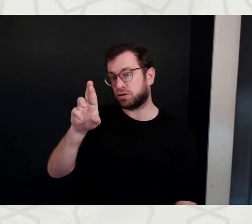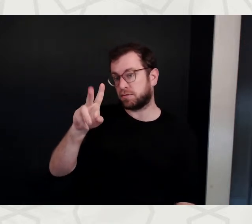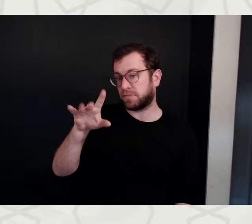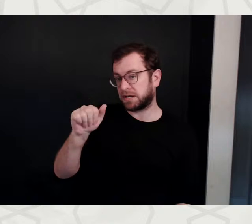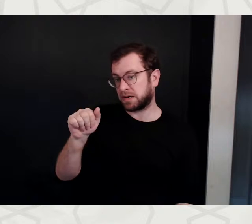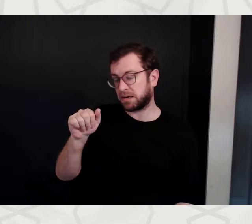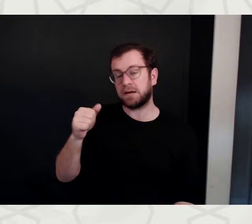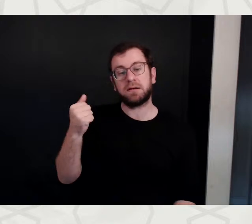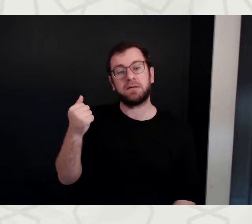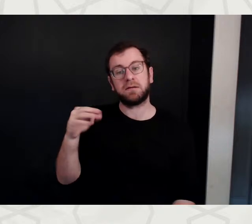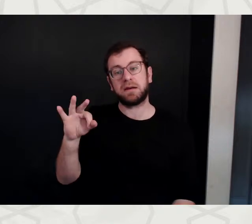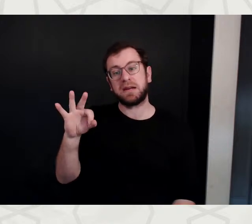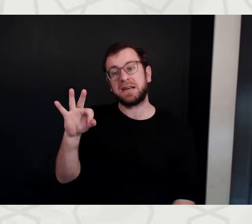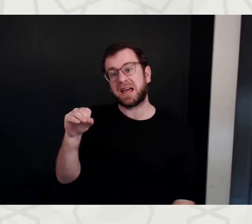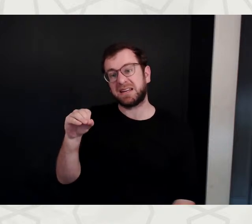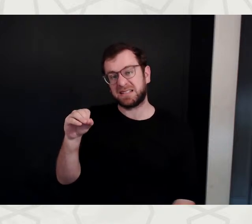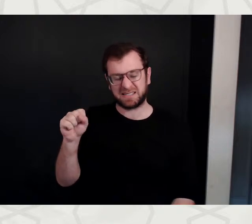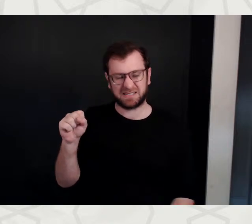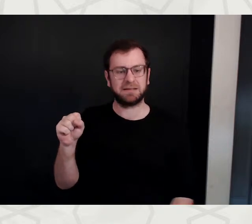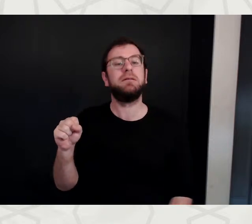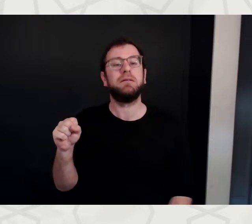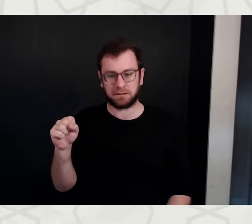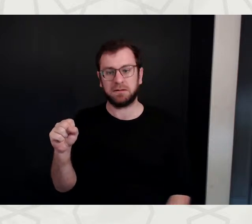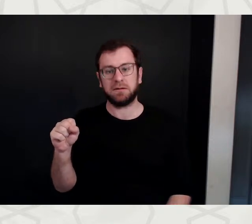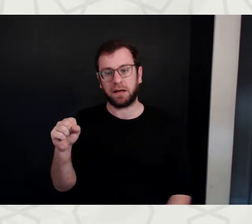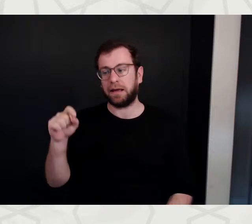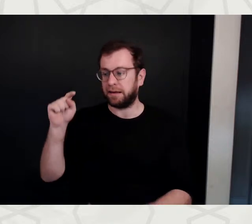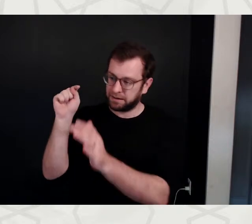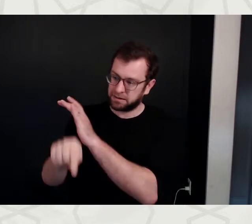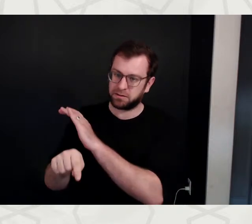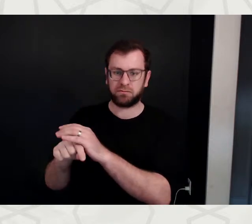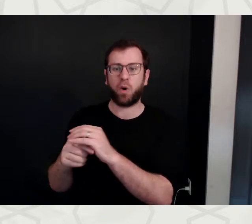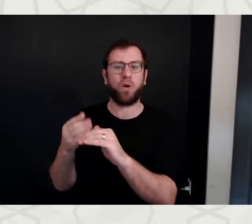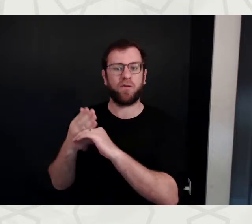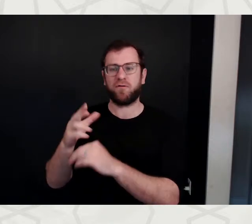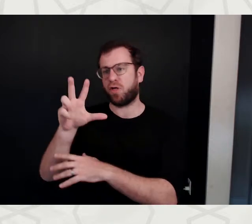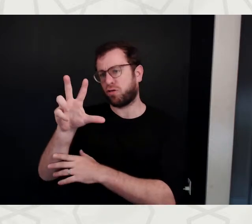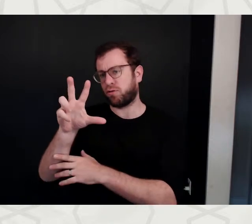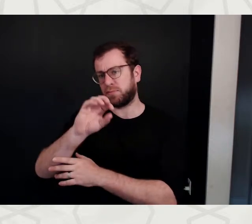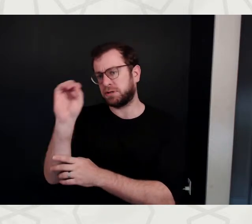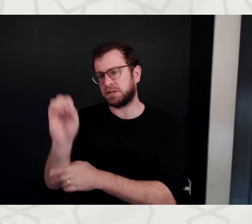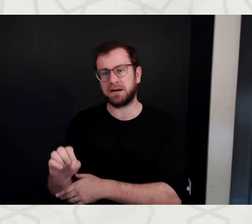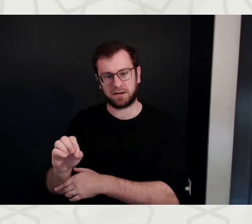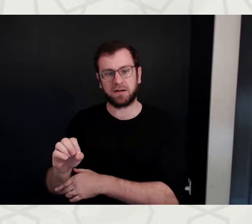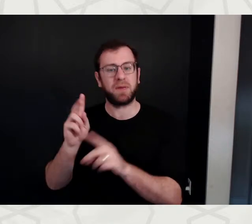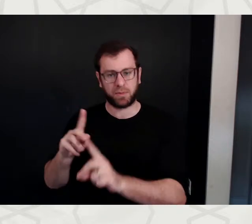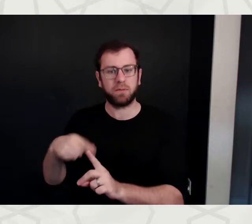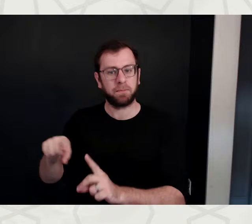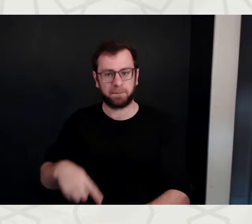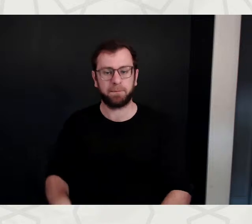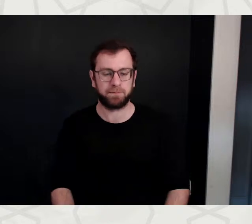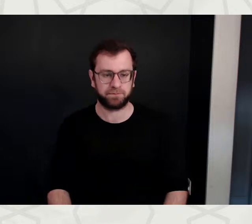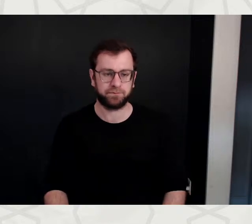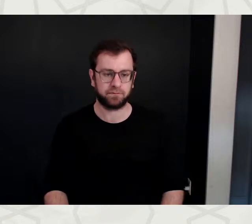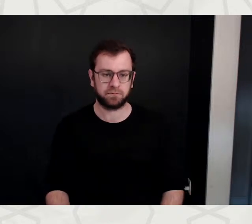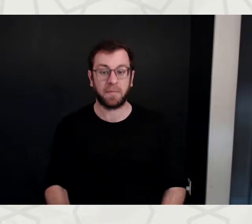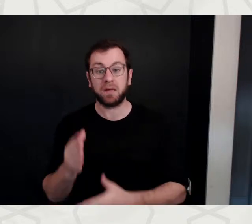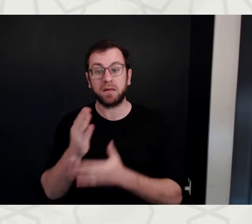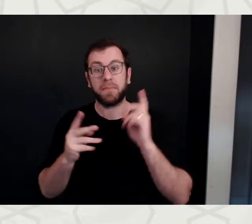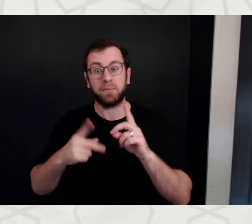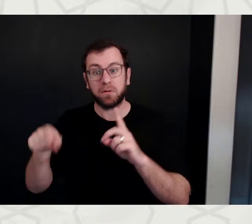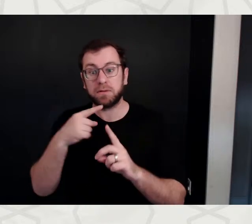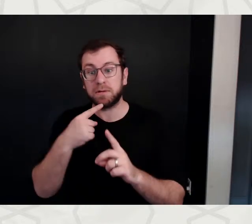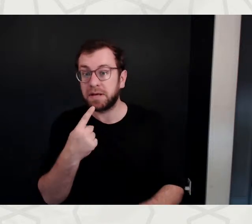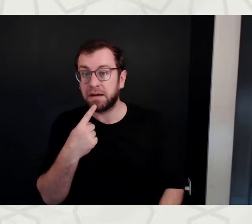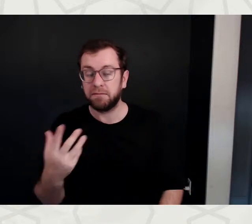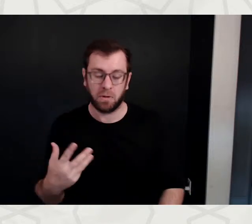90s, they killed over 3% of the Bosnian population. But some people will say, as we live